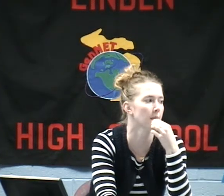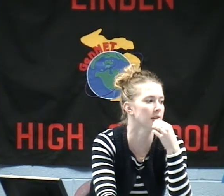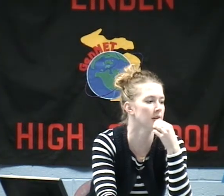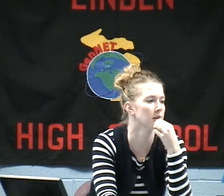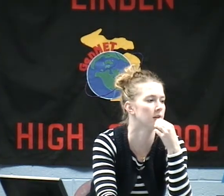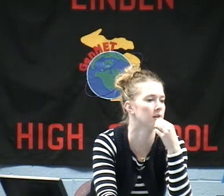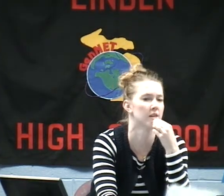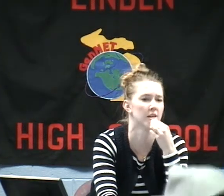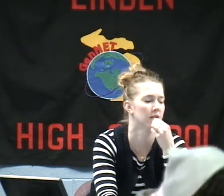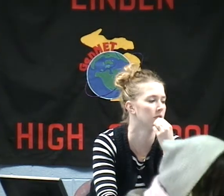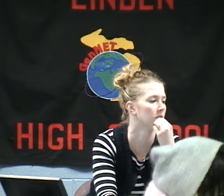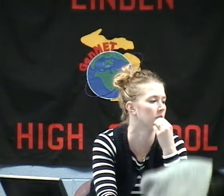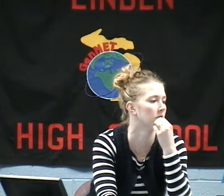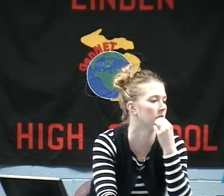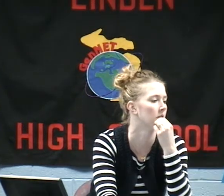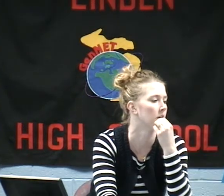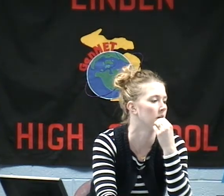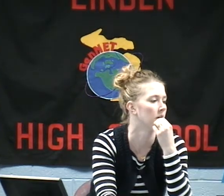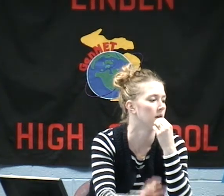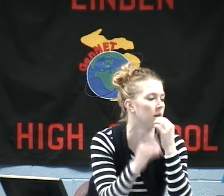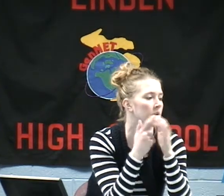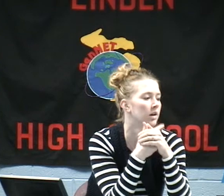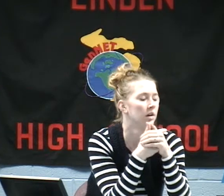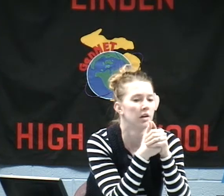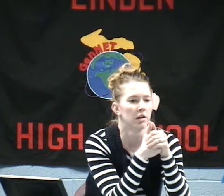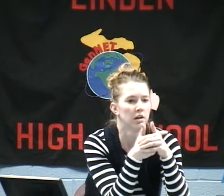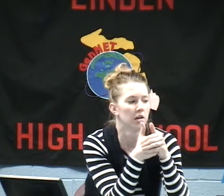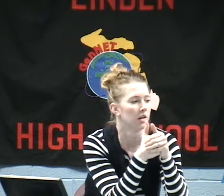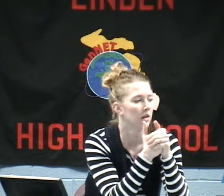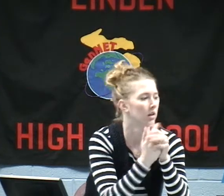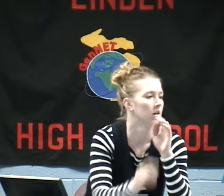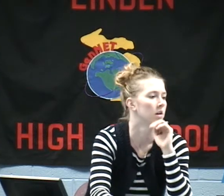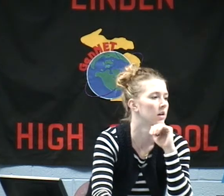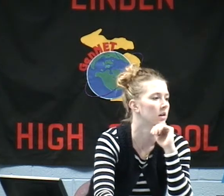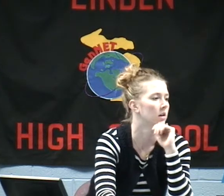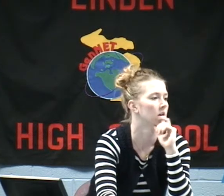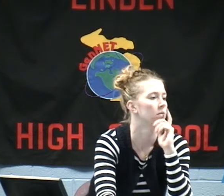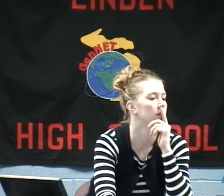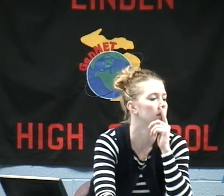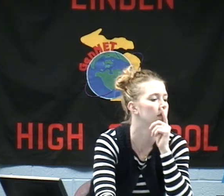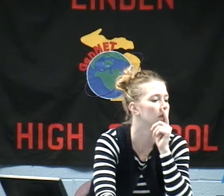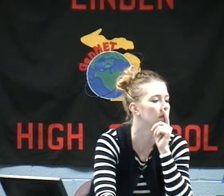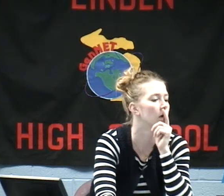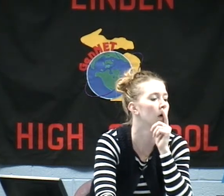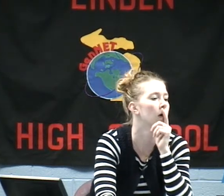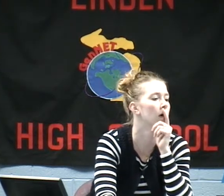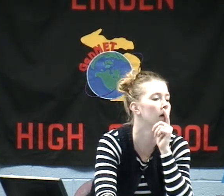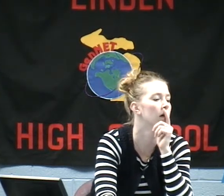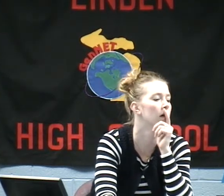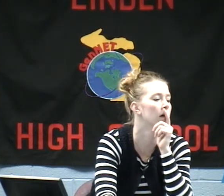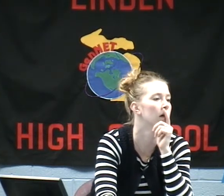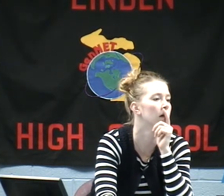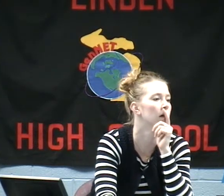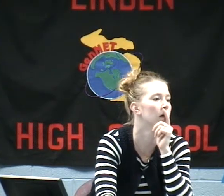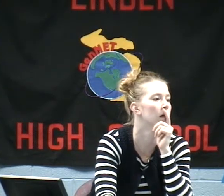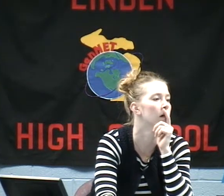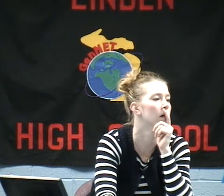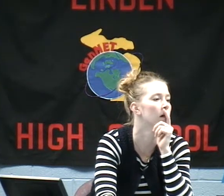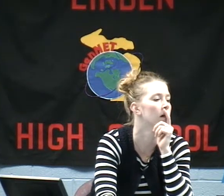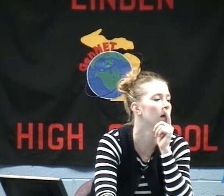happened? When we went to DC in 8th grade, a deaf person was trying to ask where I got my hoodie, and I didn't see her signing at me, like, at